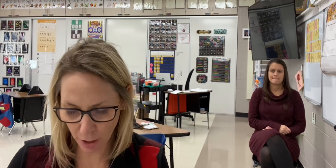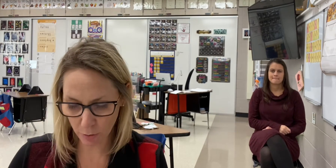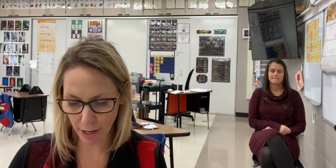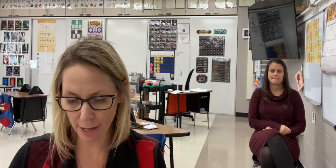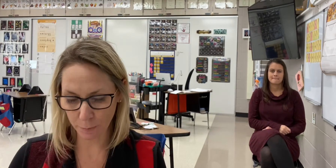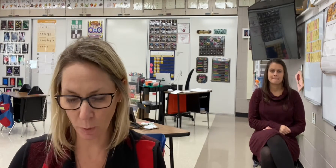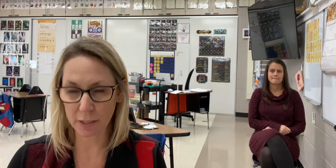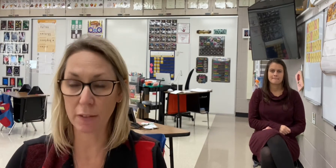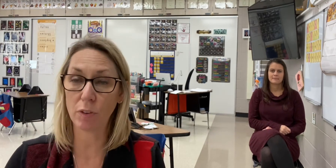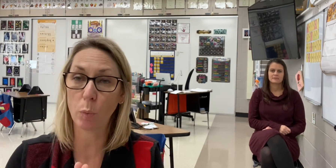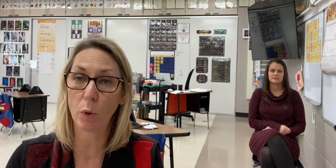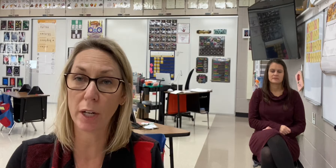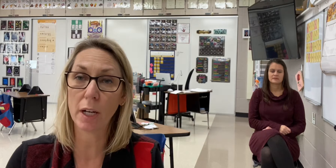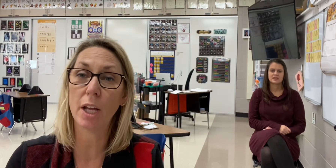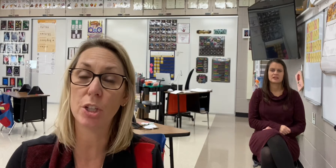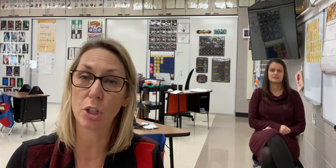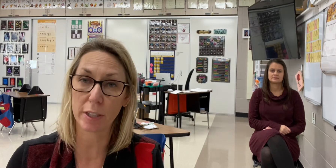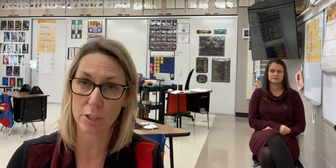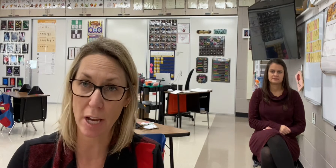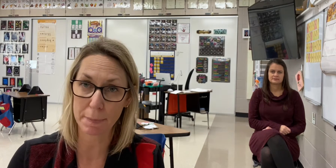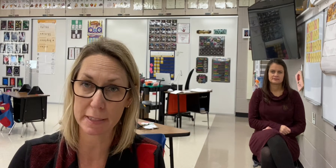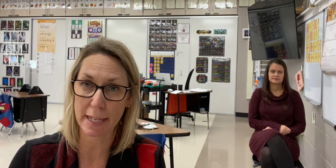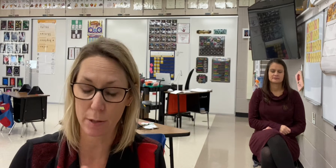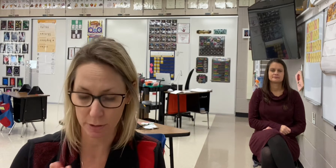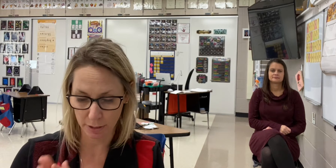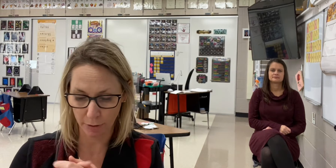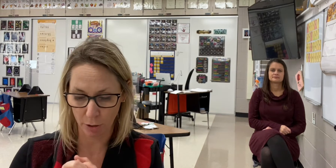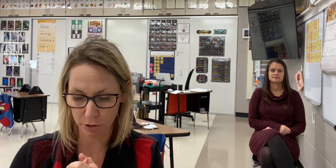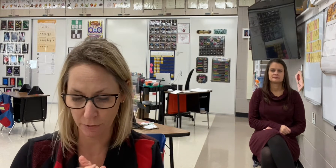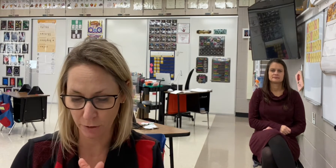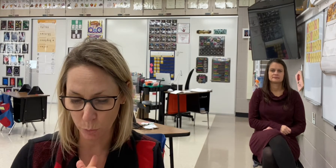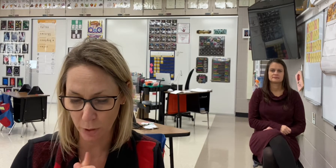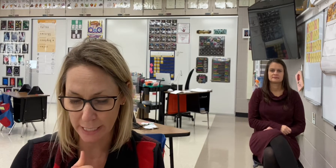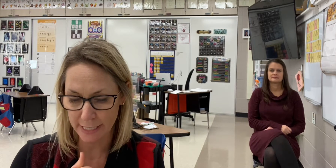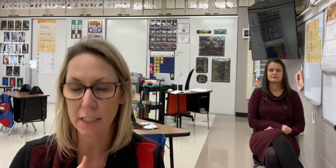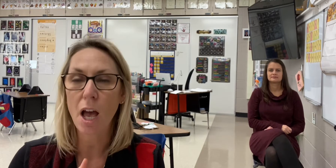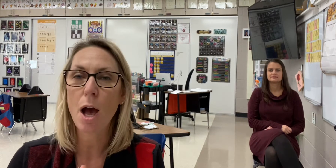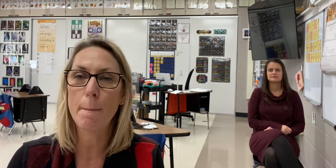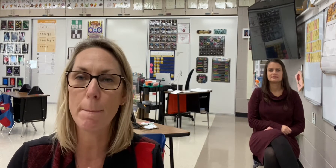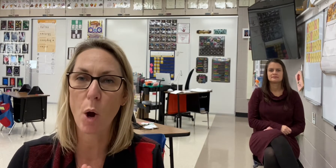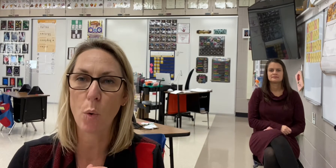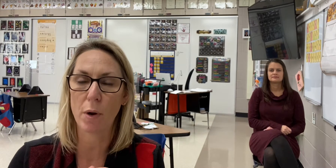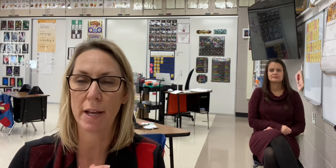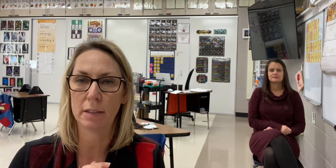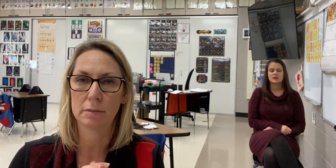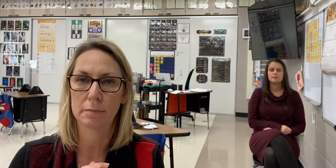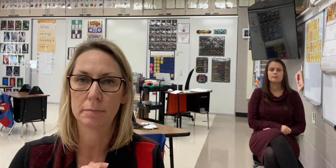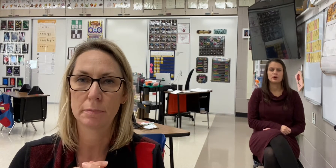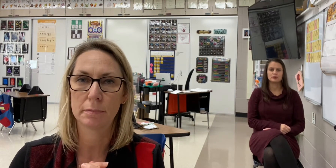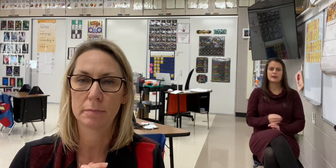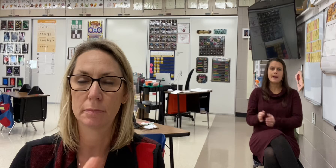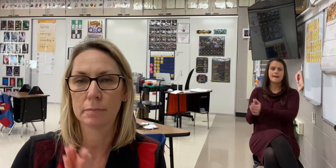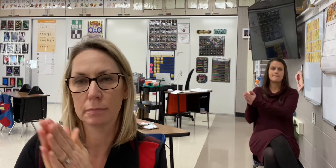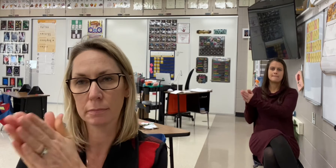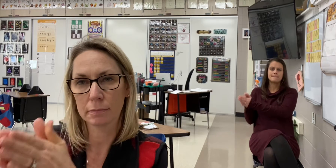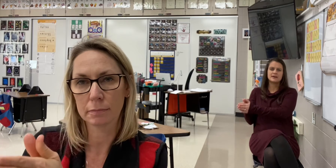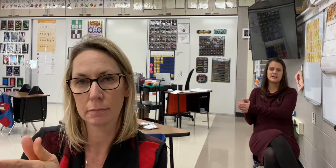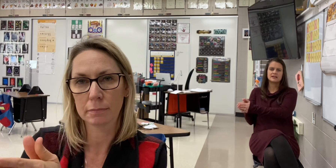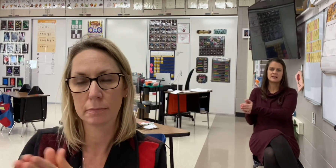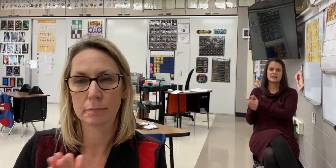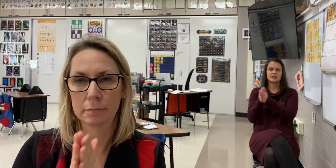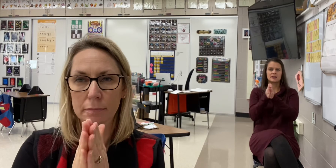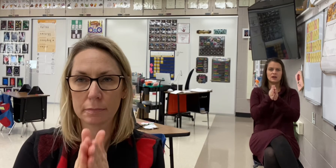Here we go. I'm going to give you the word and you're going to chop the sounds. Here we go. So the first one is bone. Bone.